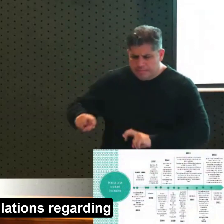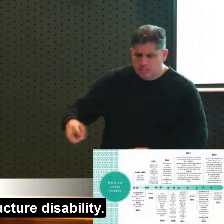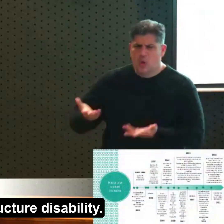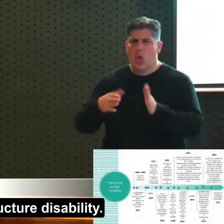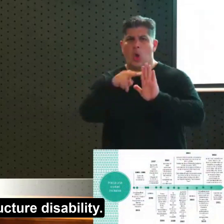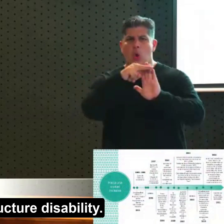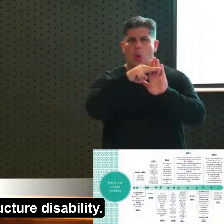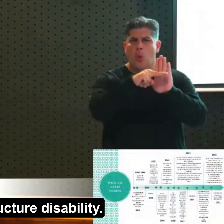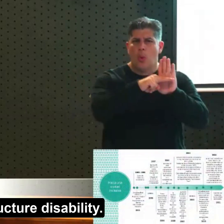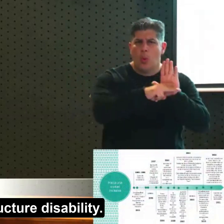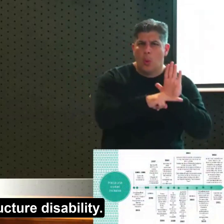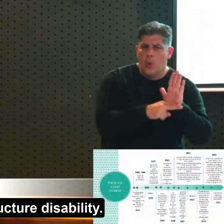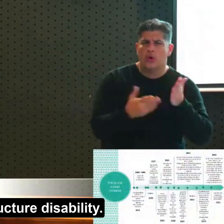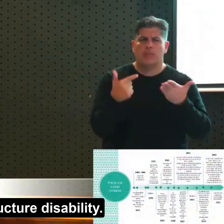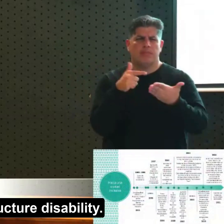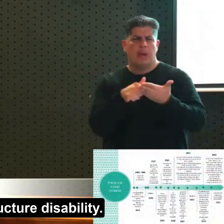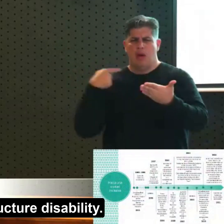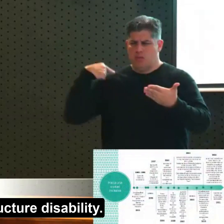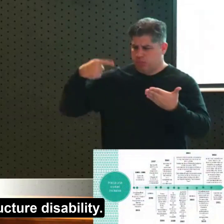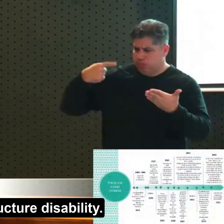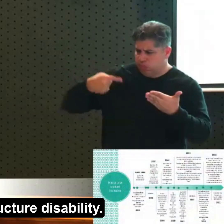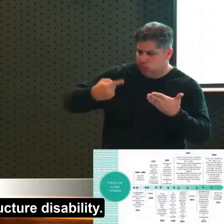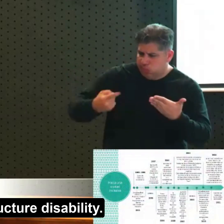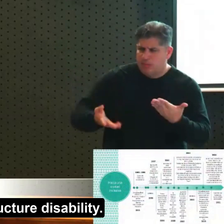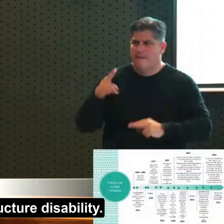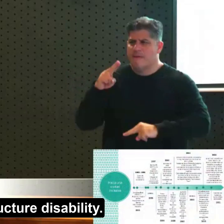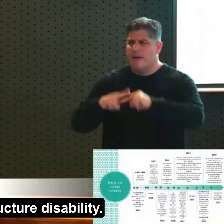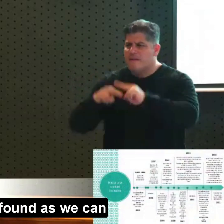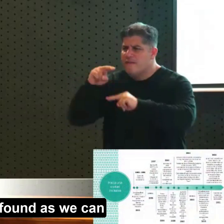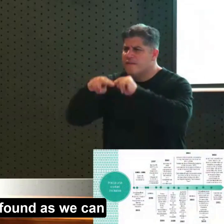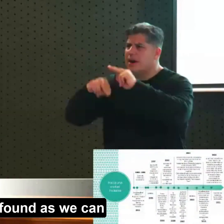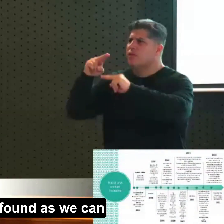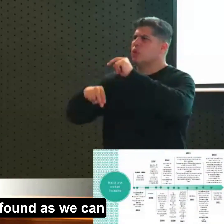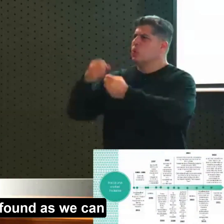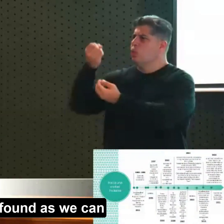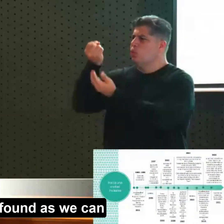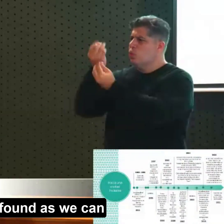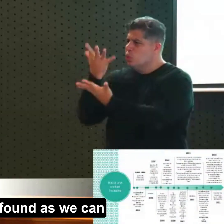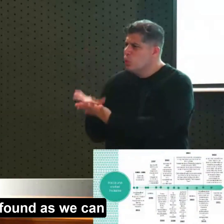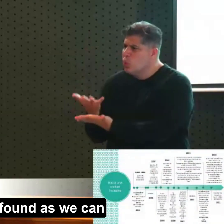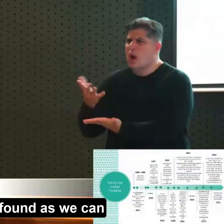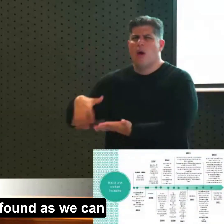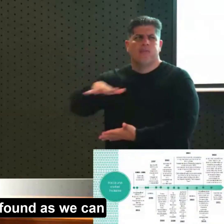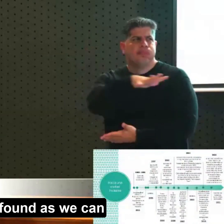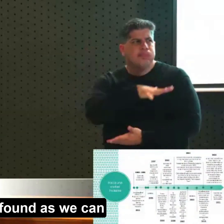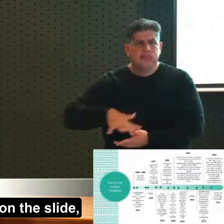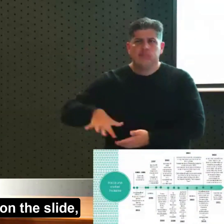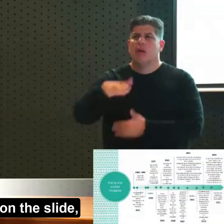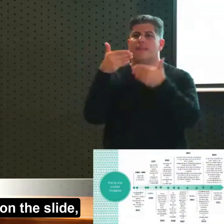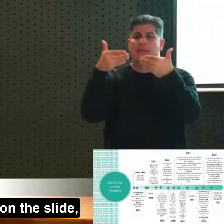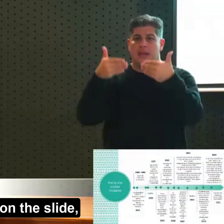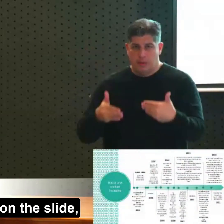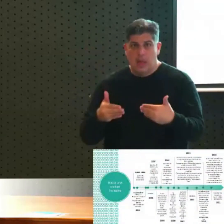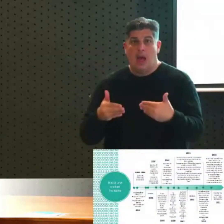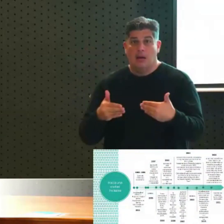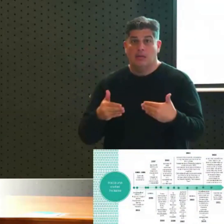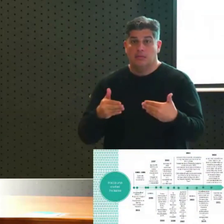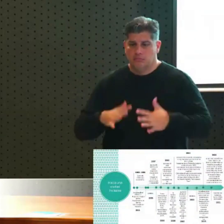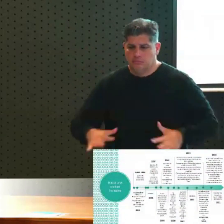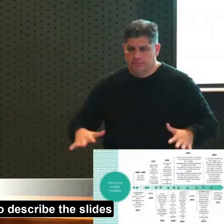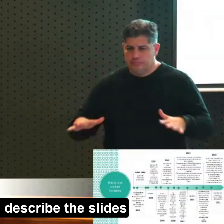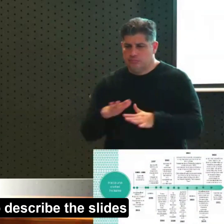regulations regarding infrastructure, disability, and we found, as we can see on the slide,